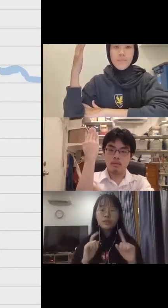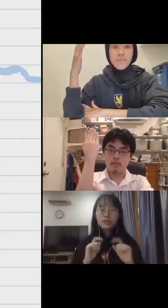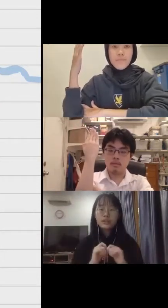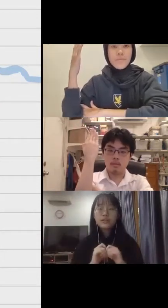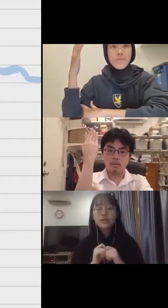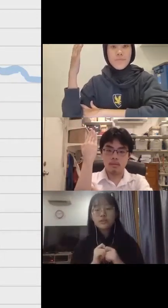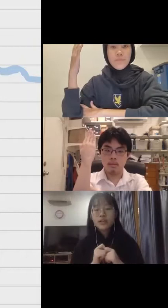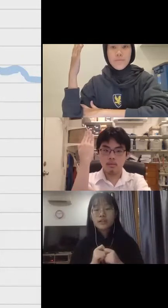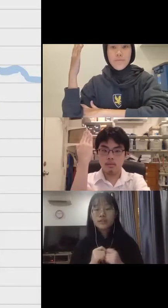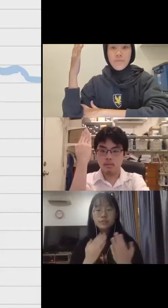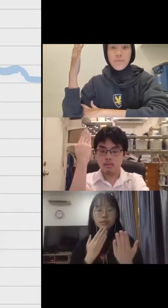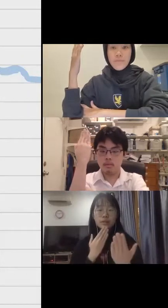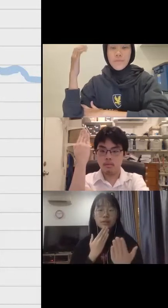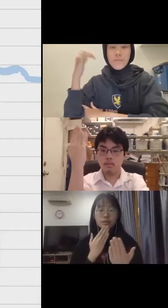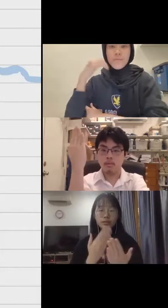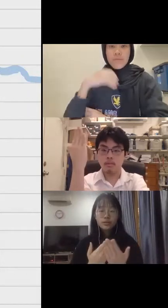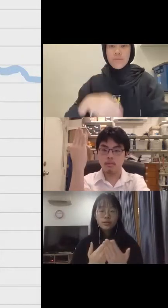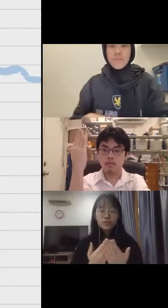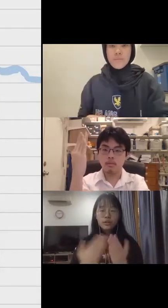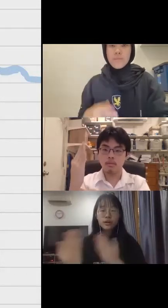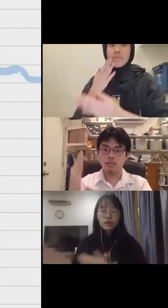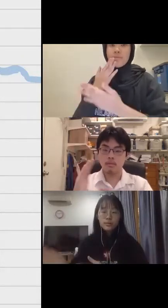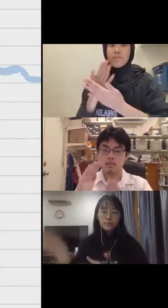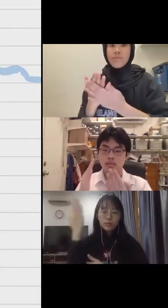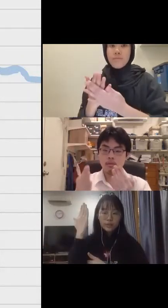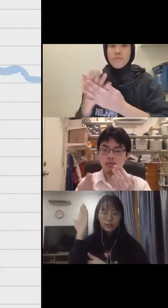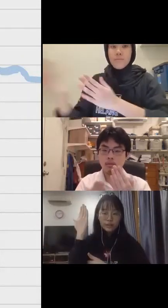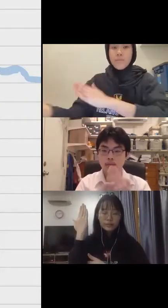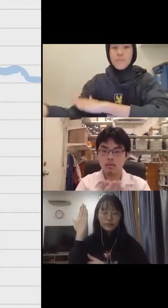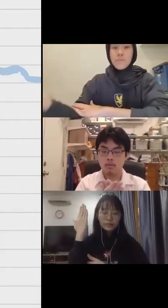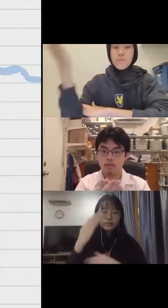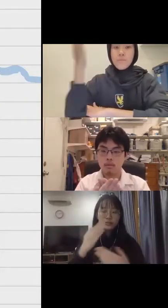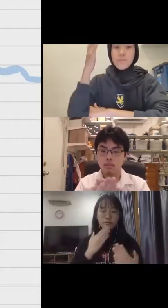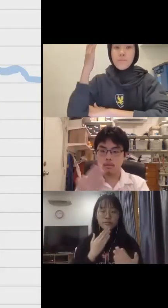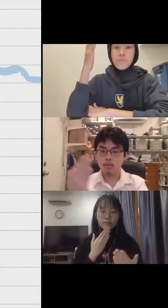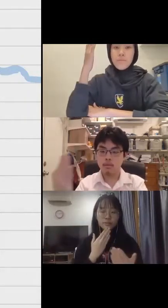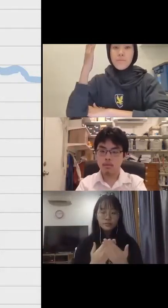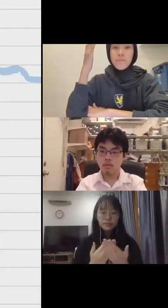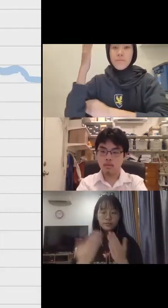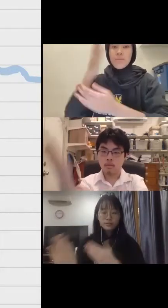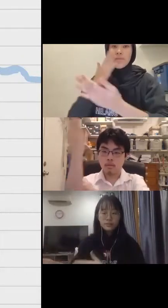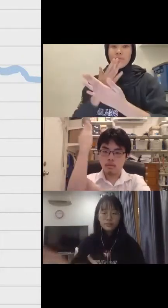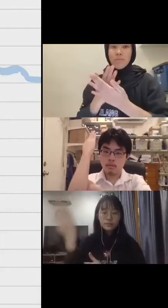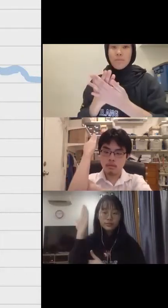So putting it all together will be good morning.